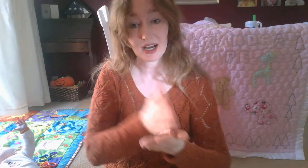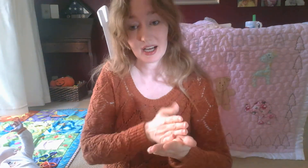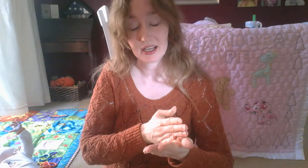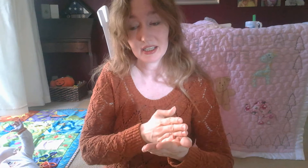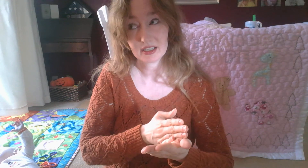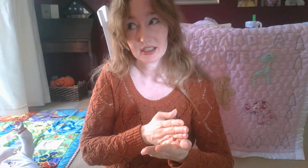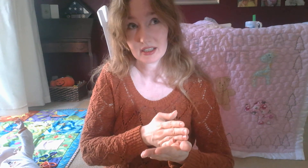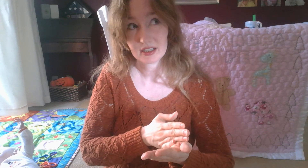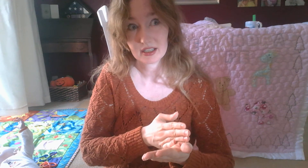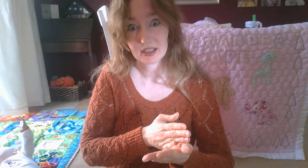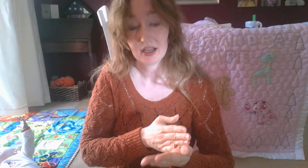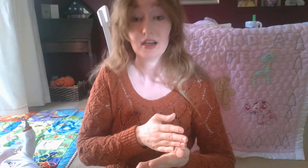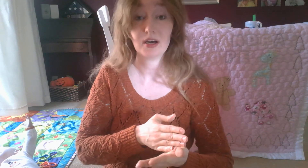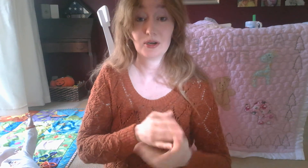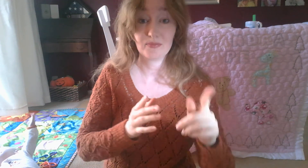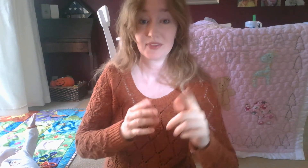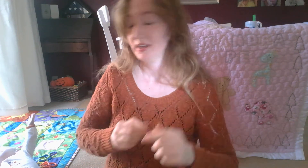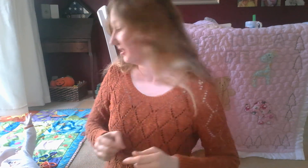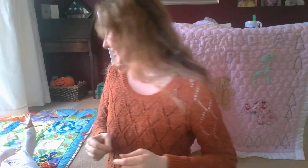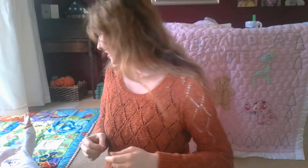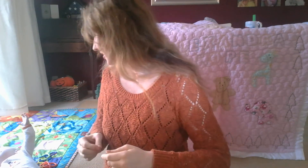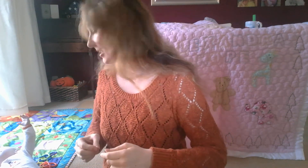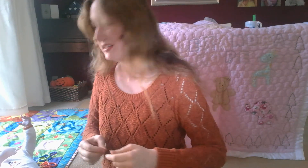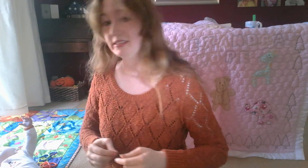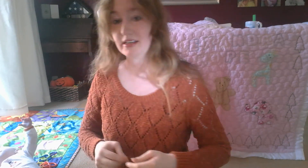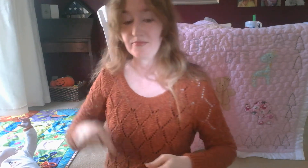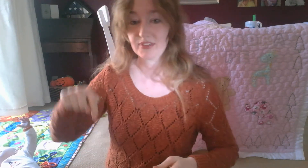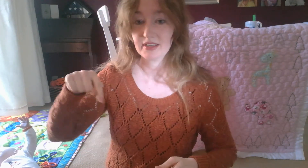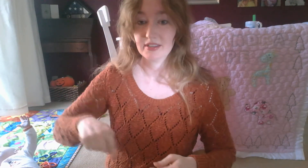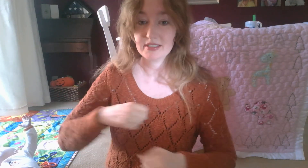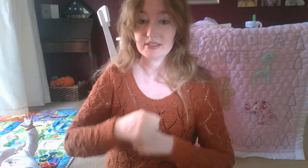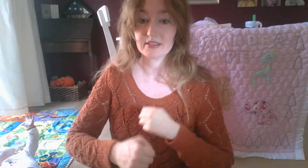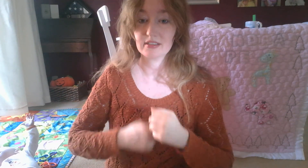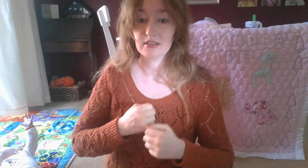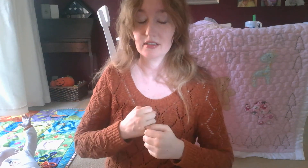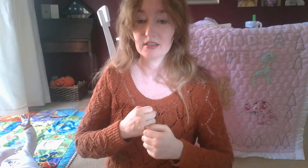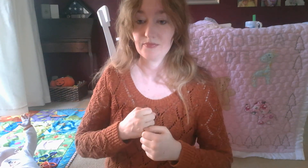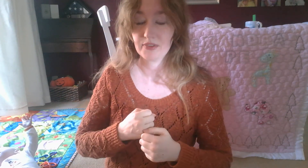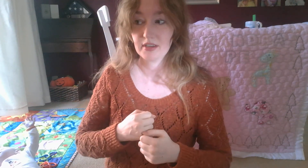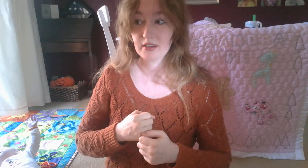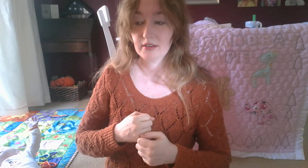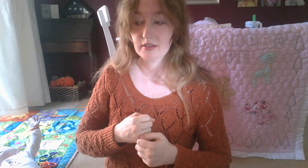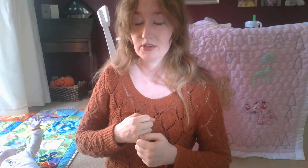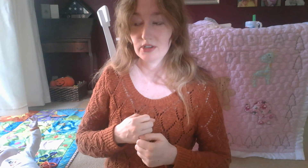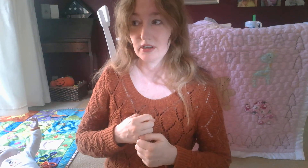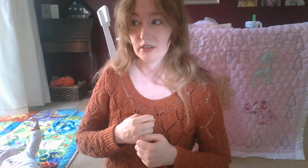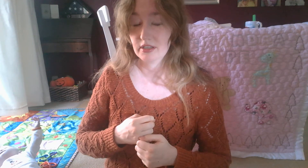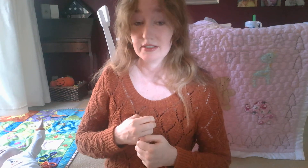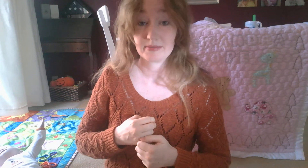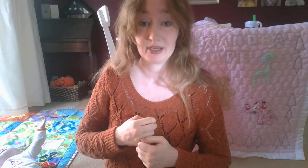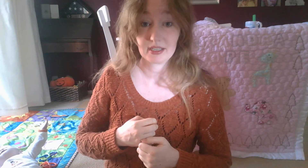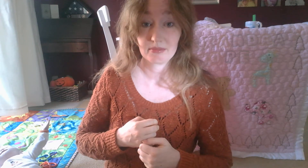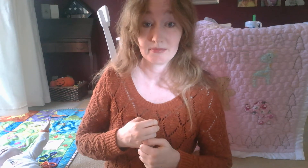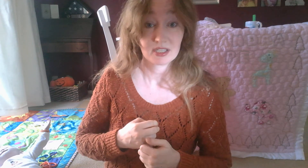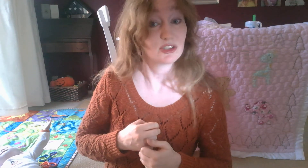pie. Oh, and this year, John is making pumpkin